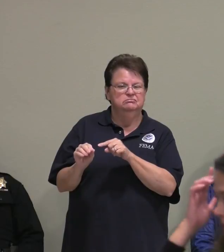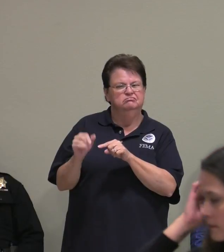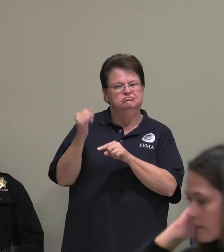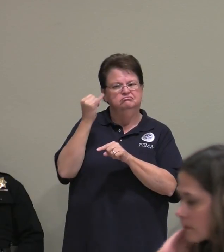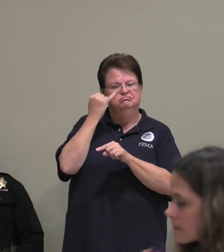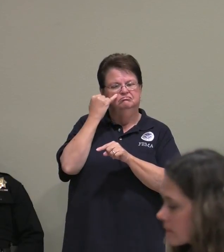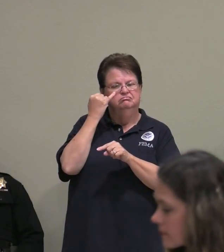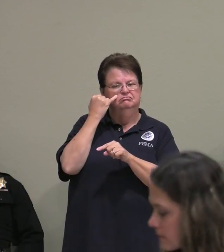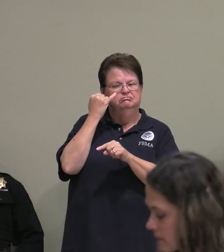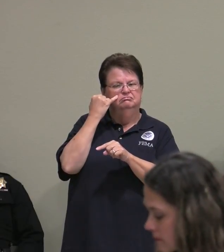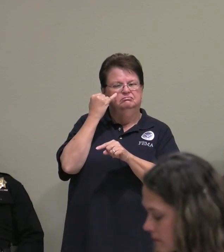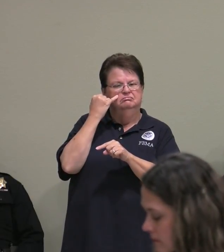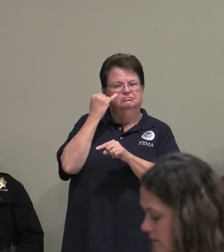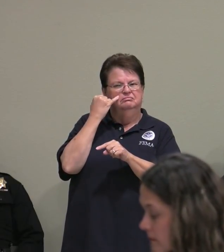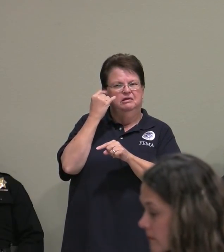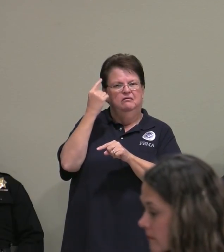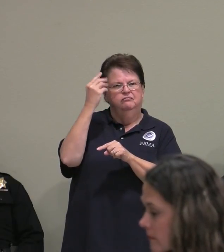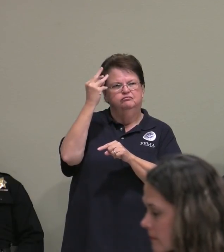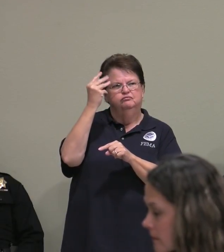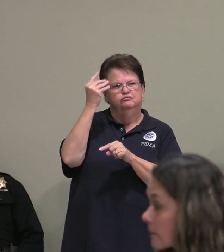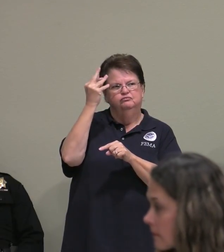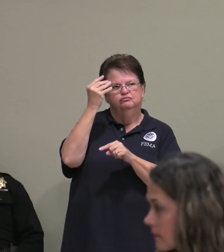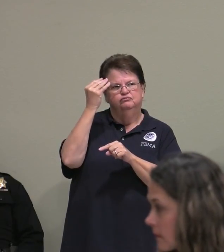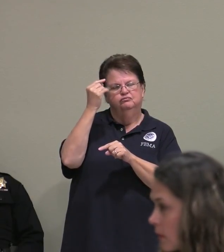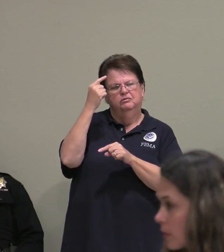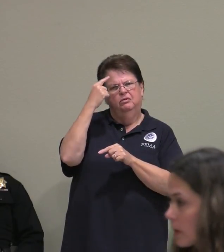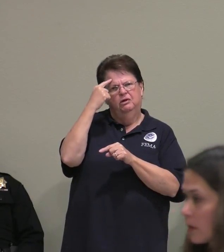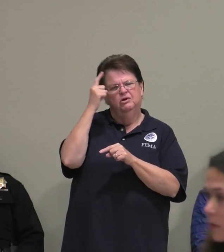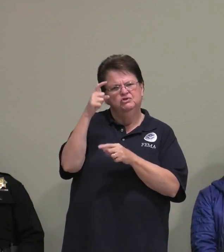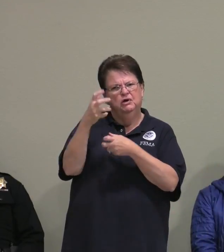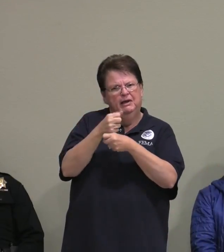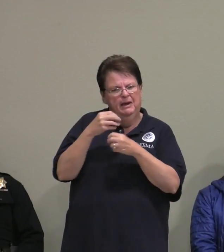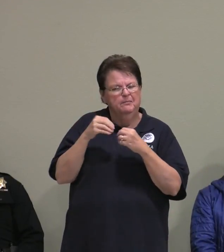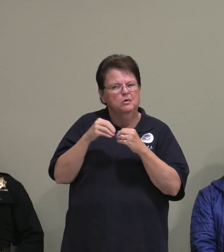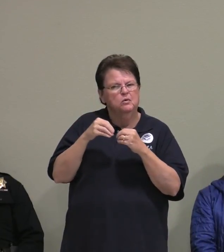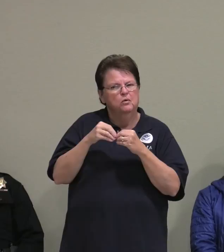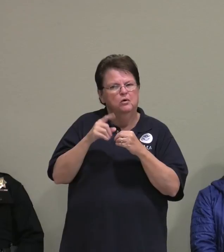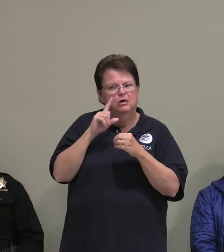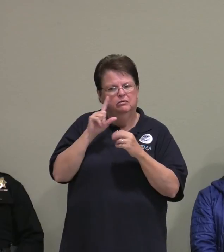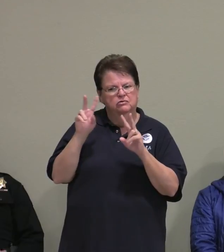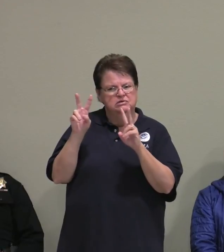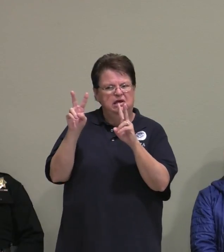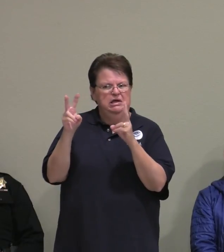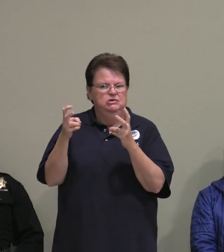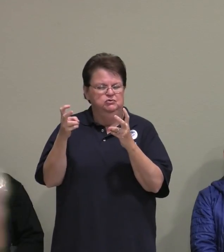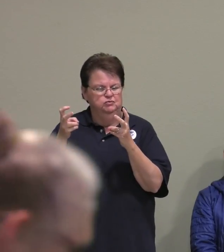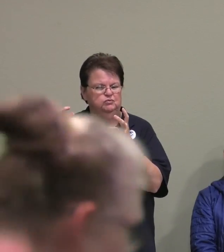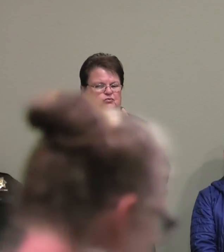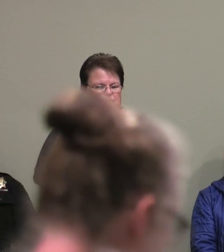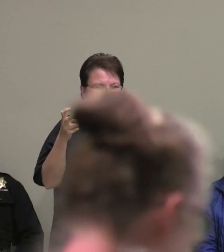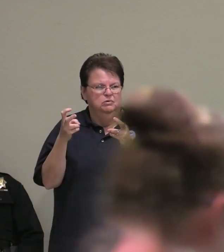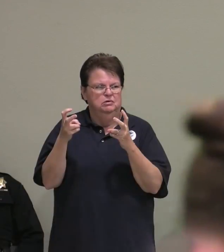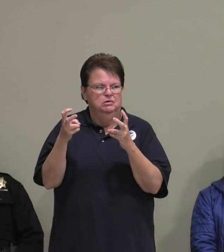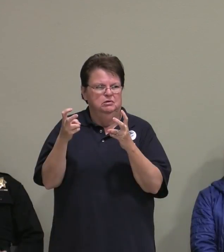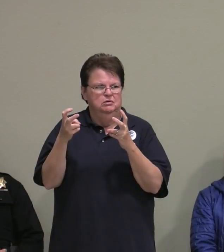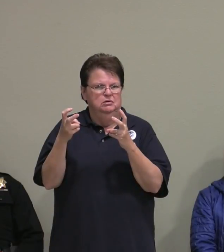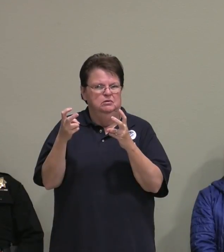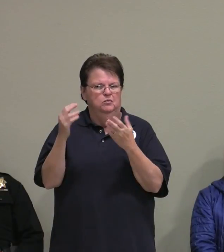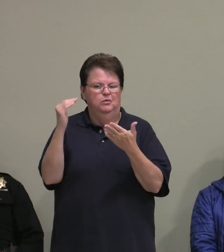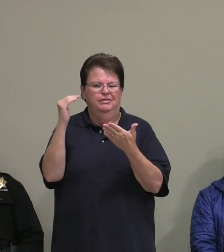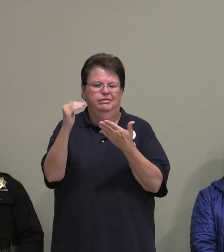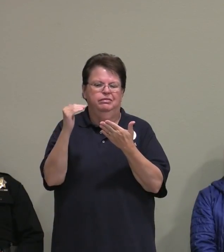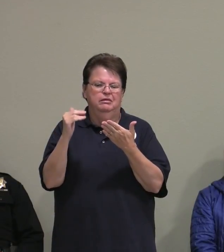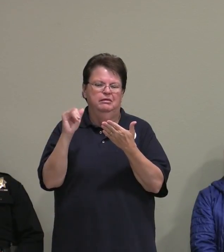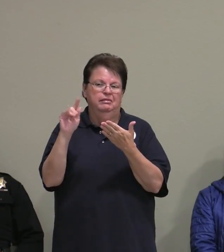think that you should get more or that there's an issue with the burden of the inventory,